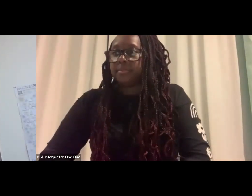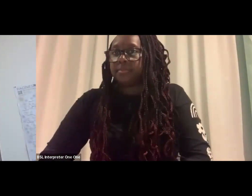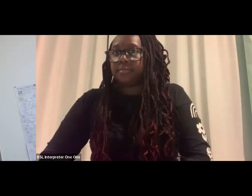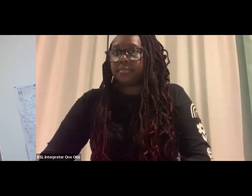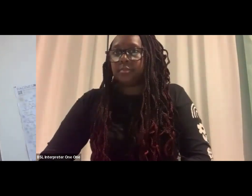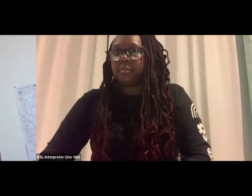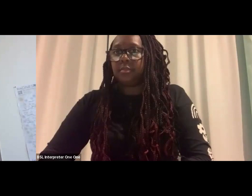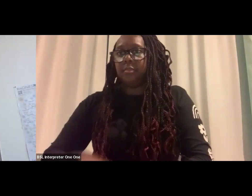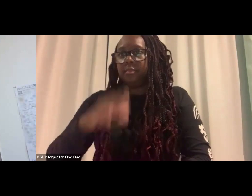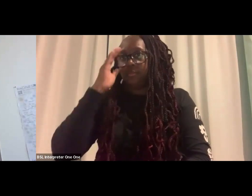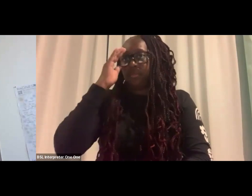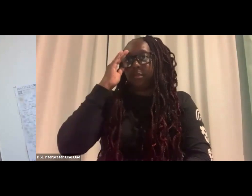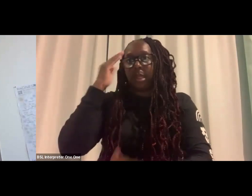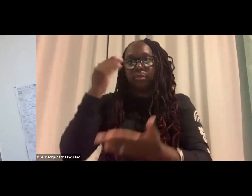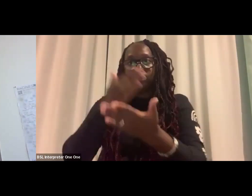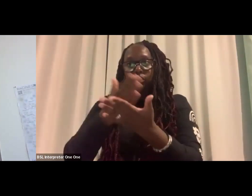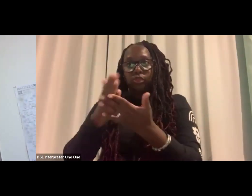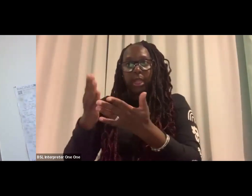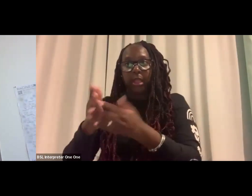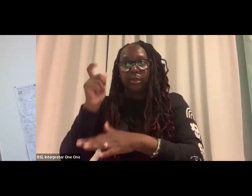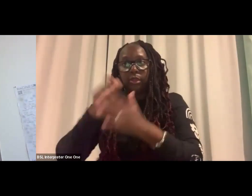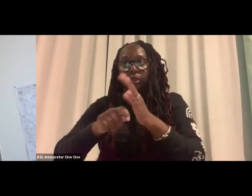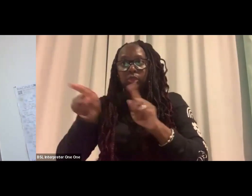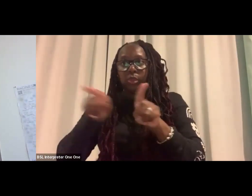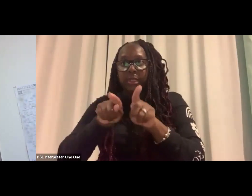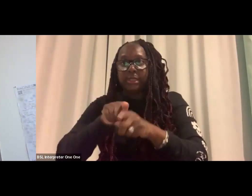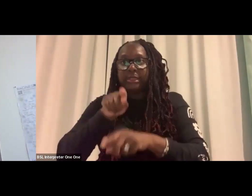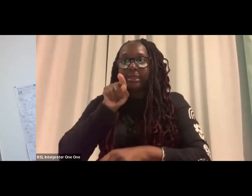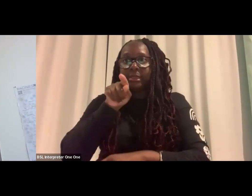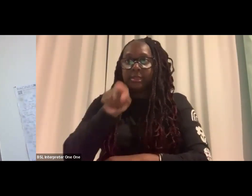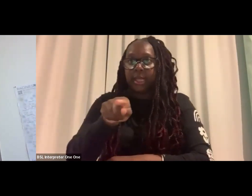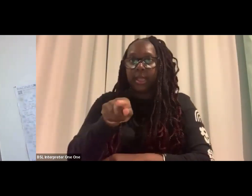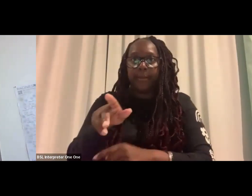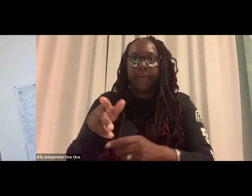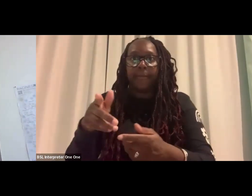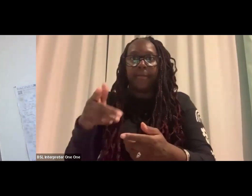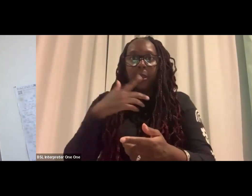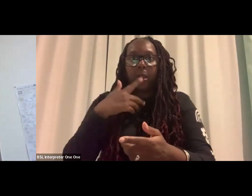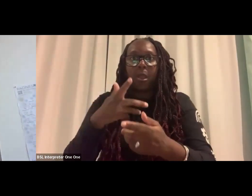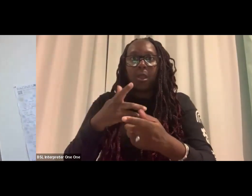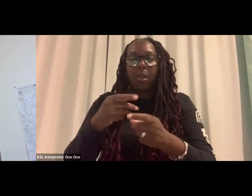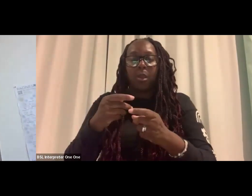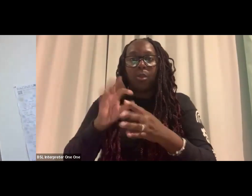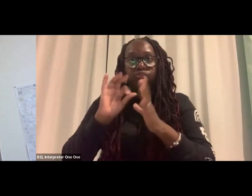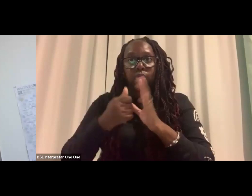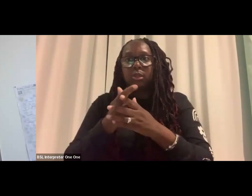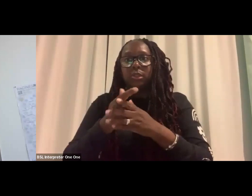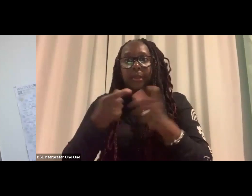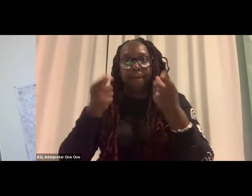with you a bit about what we are doing in Grenoble, as I'm the donut project manager of the